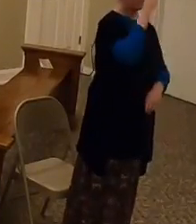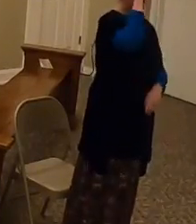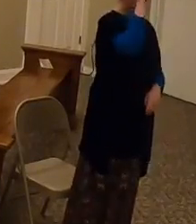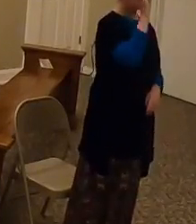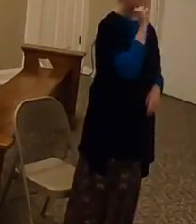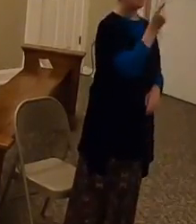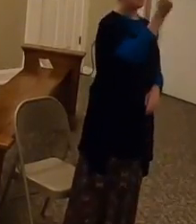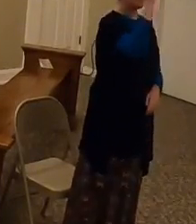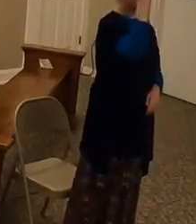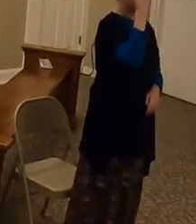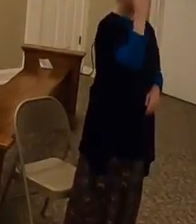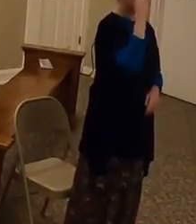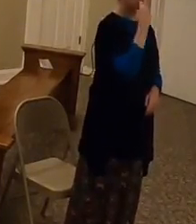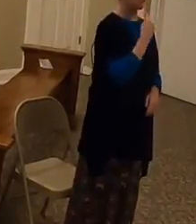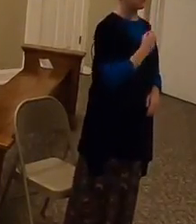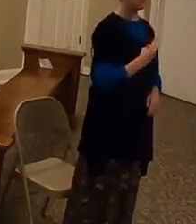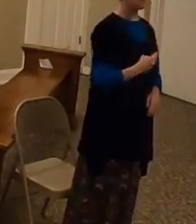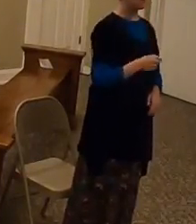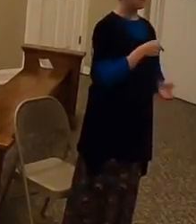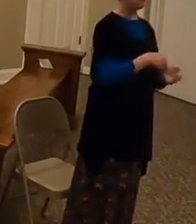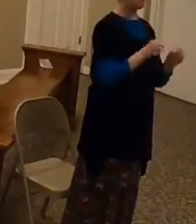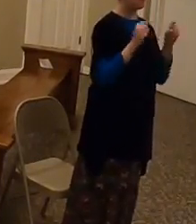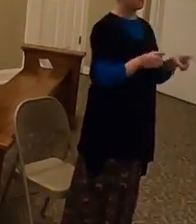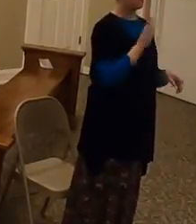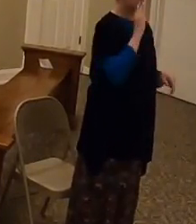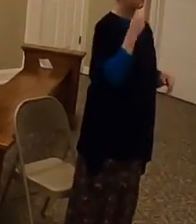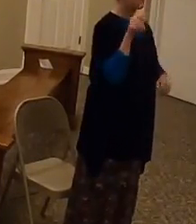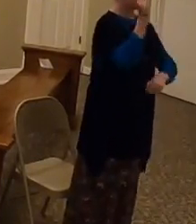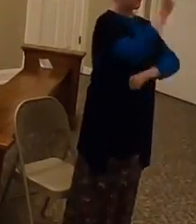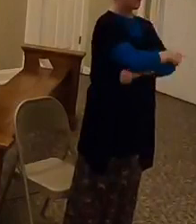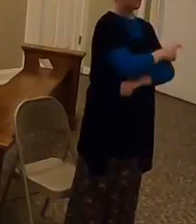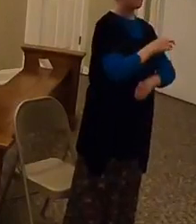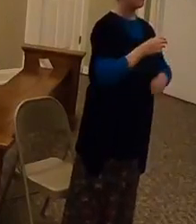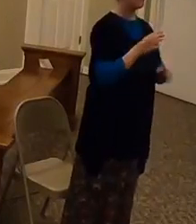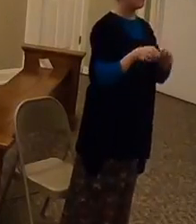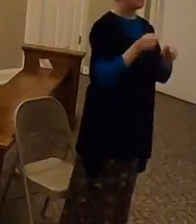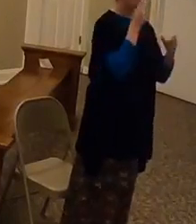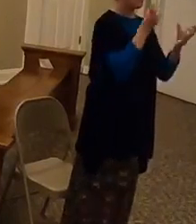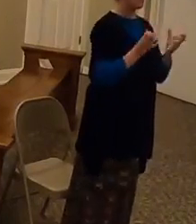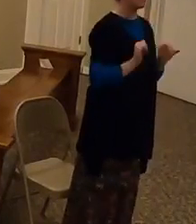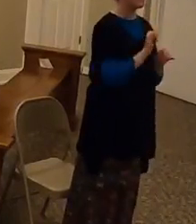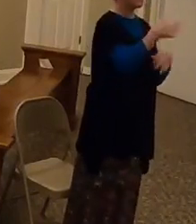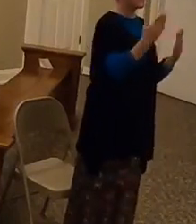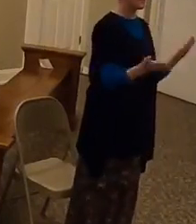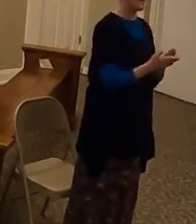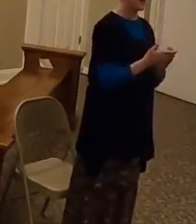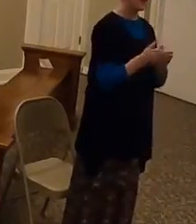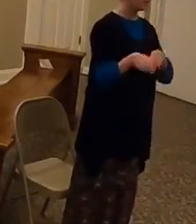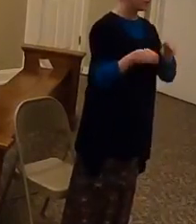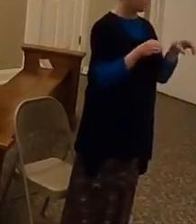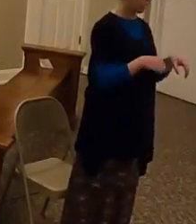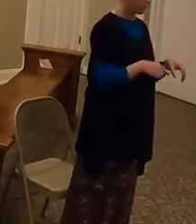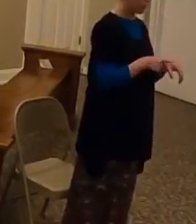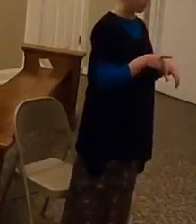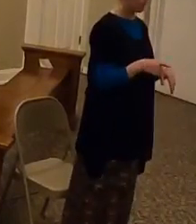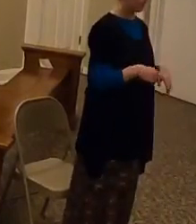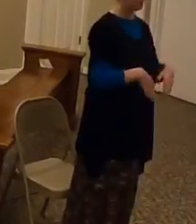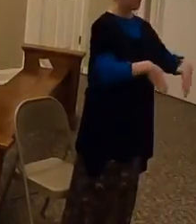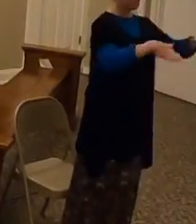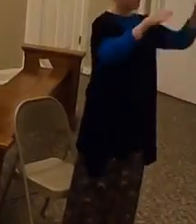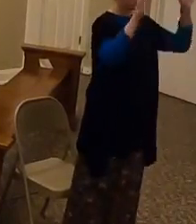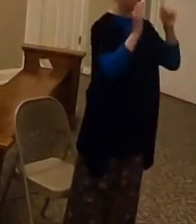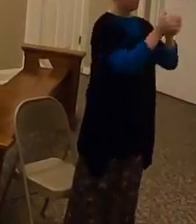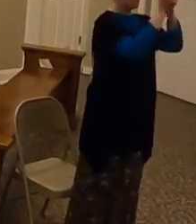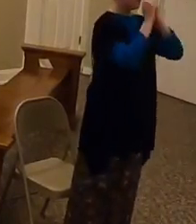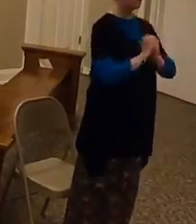us. Hallelujah. Amen. This could be the day. I don't want to be left behind. Do you? Hallelujah. Let's lift our